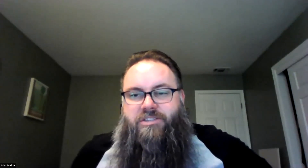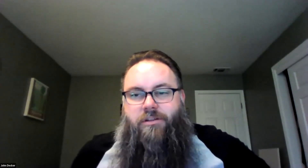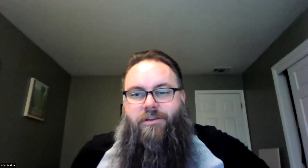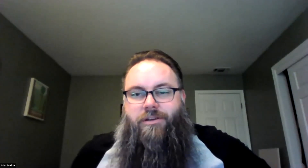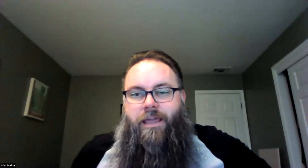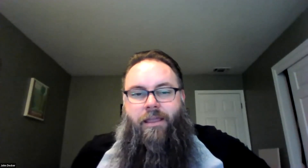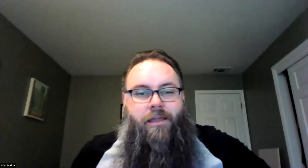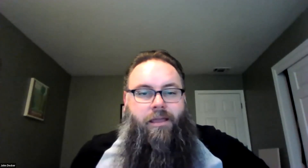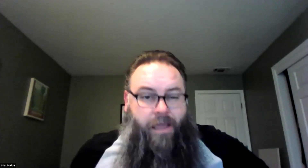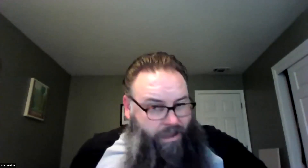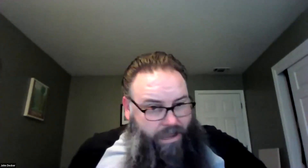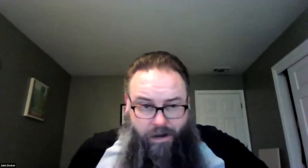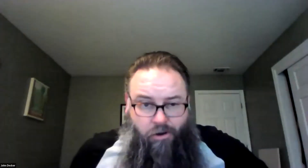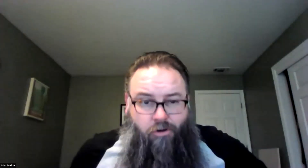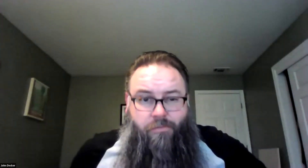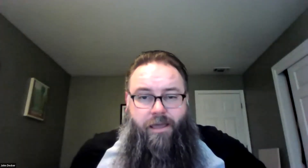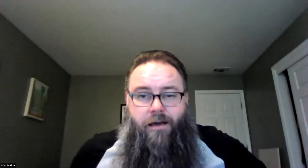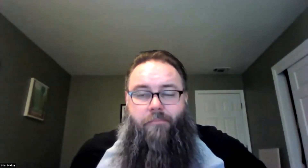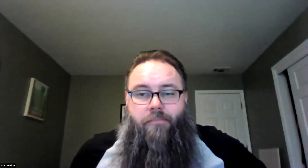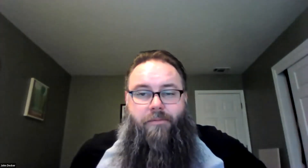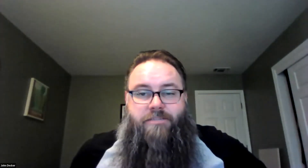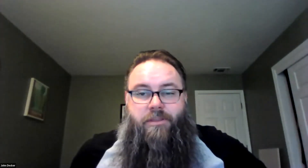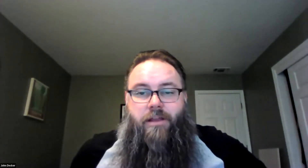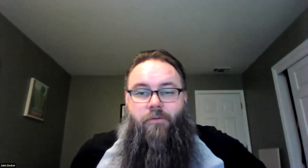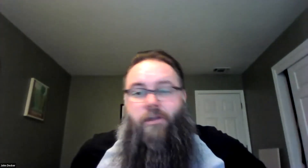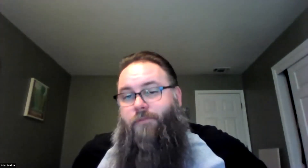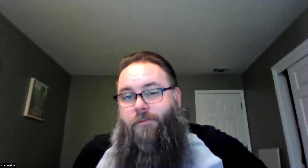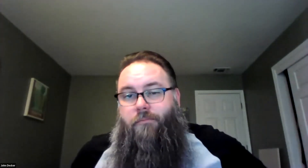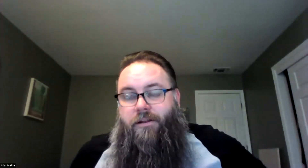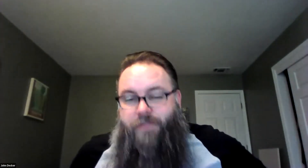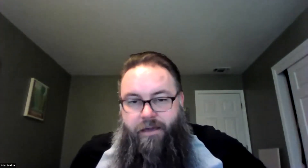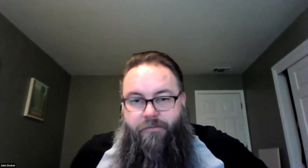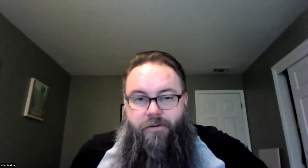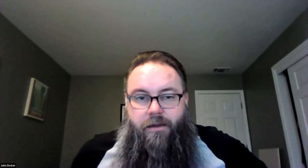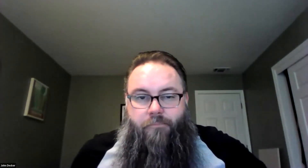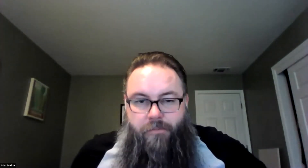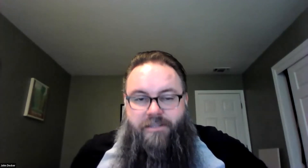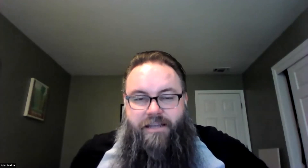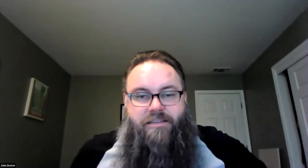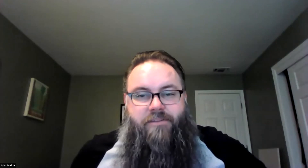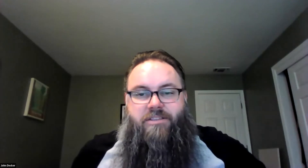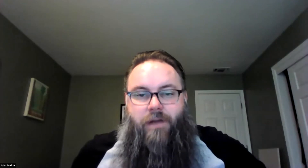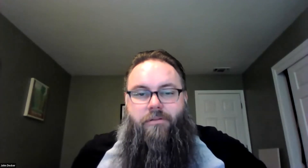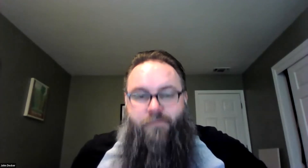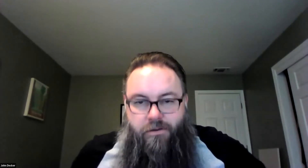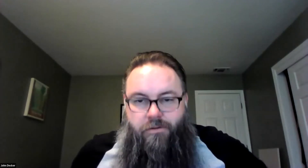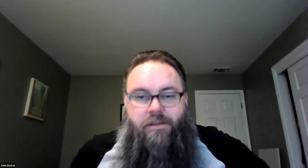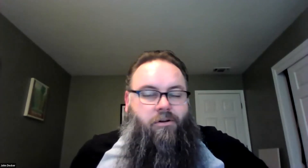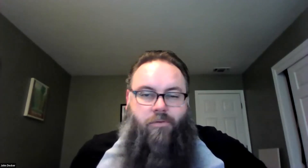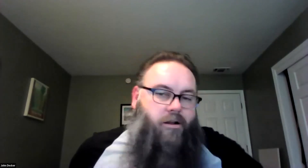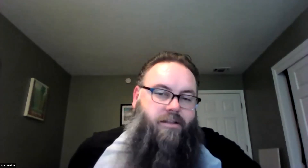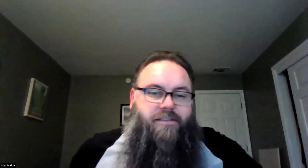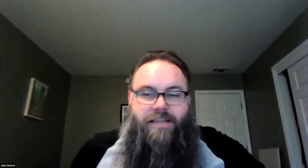that people may start their day at home. They may spend their day working from home. But if they have appointments and activities that are out in the